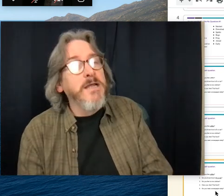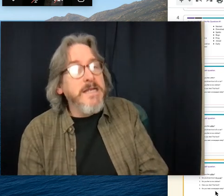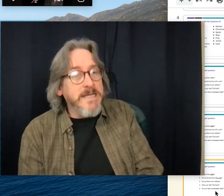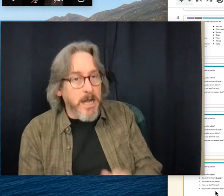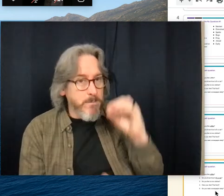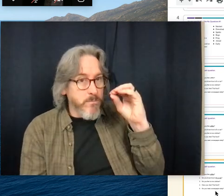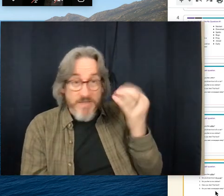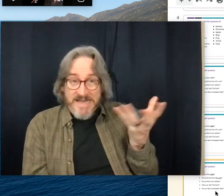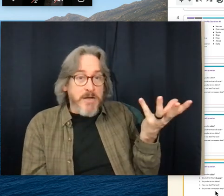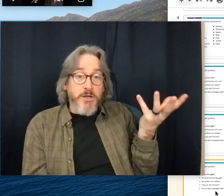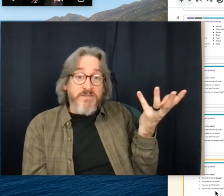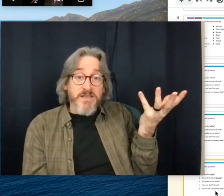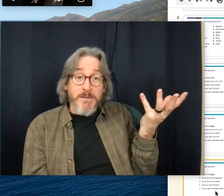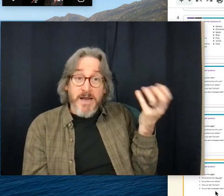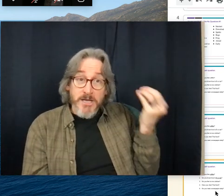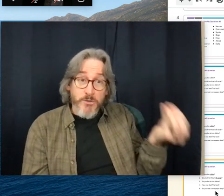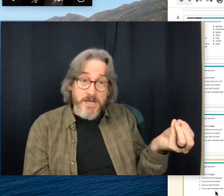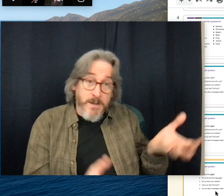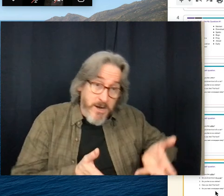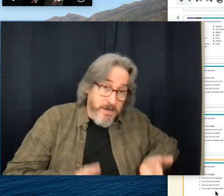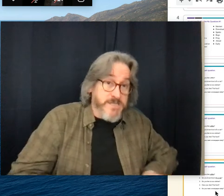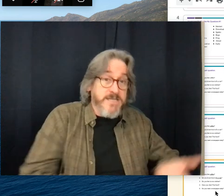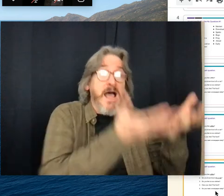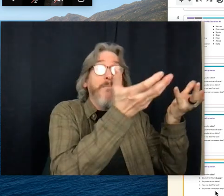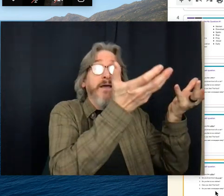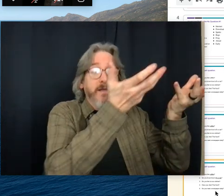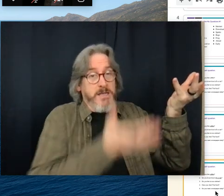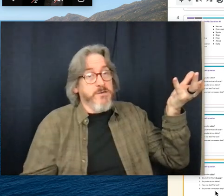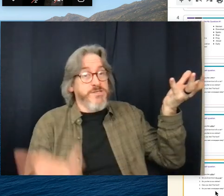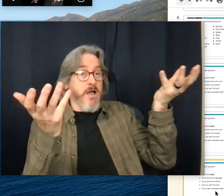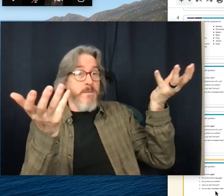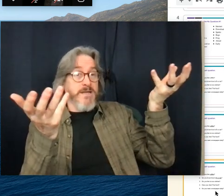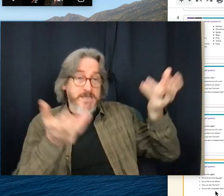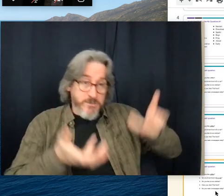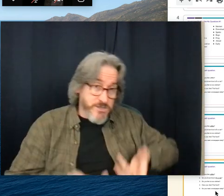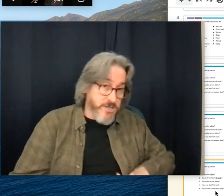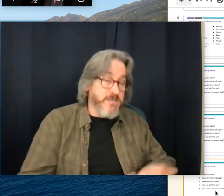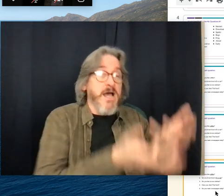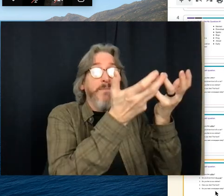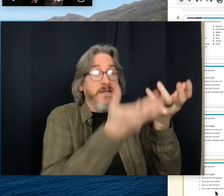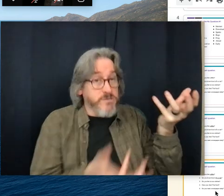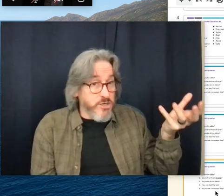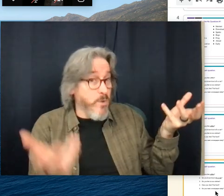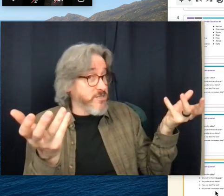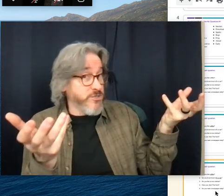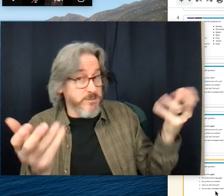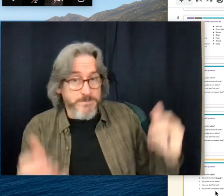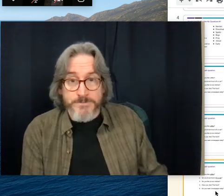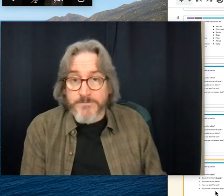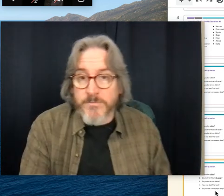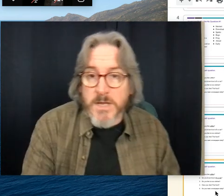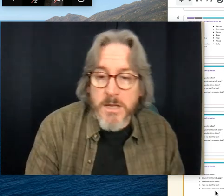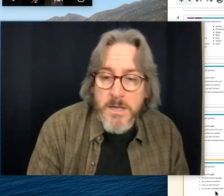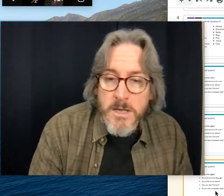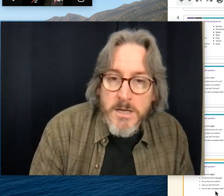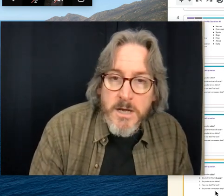but that's how you have to think about it. You think about, here's the topic, here's the comment. Here's the topic, here's the question.